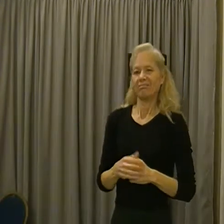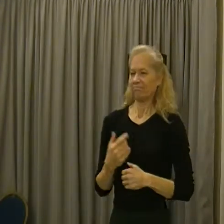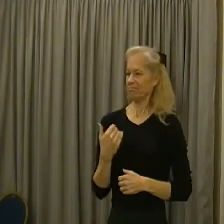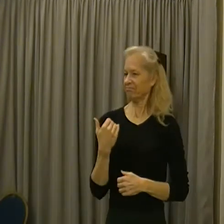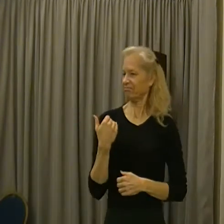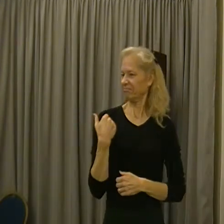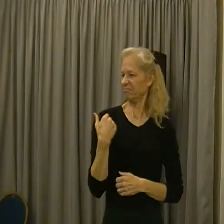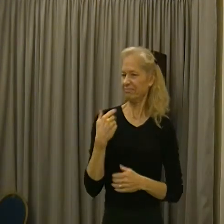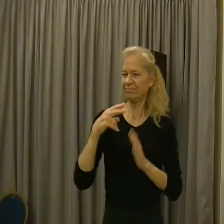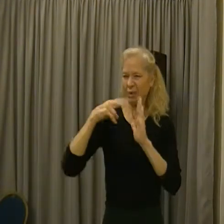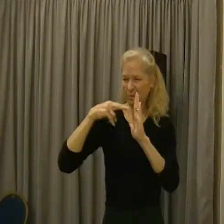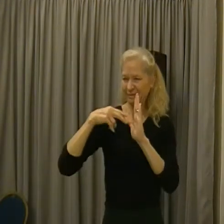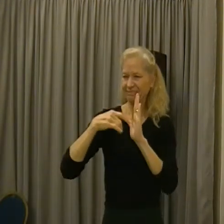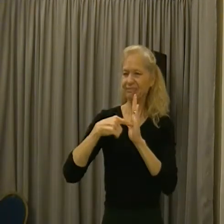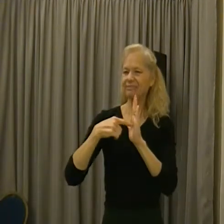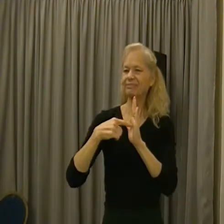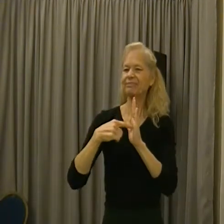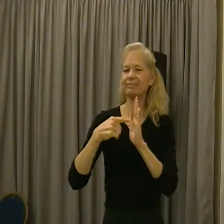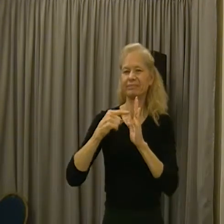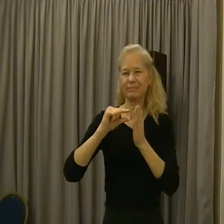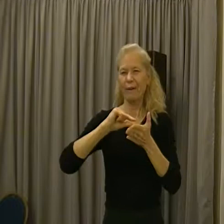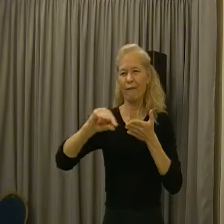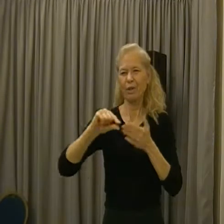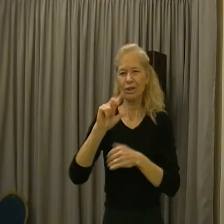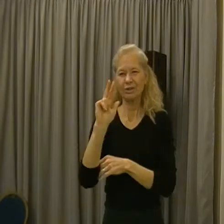God that the wise man is not to glory in his wisdom.